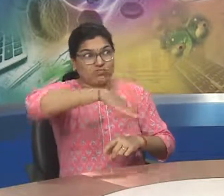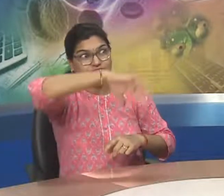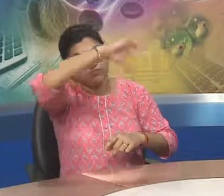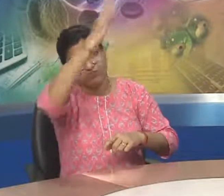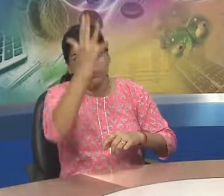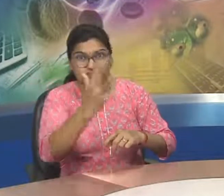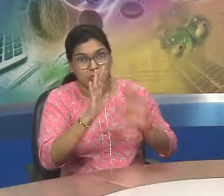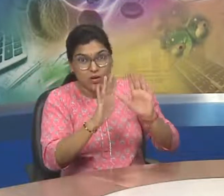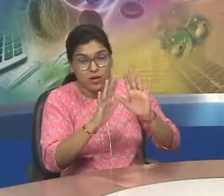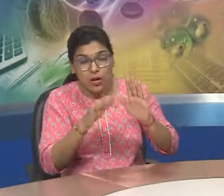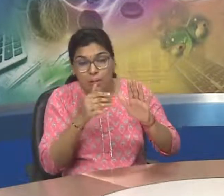in the air